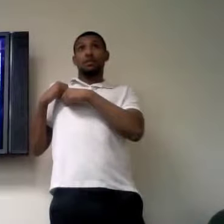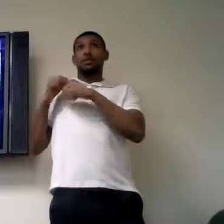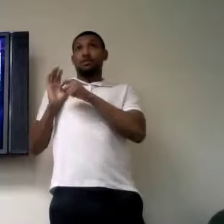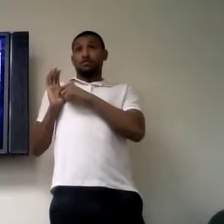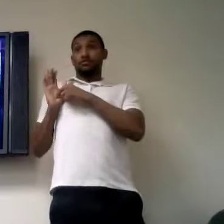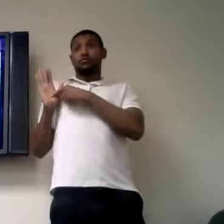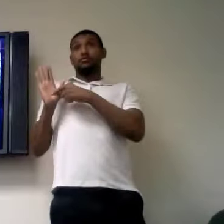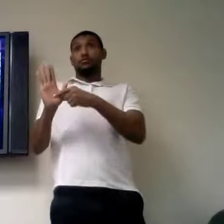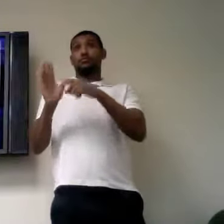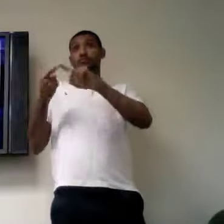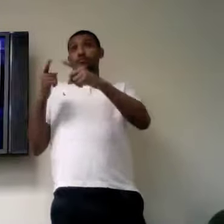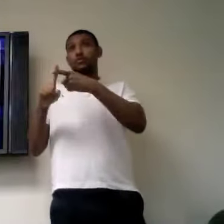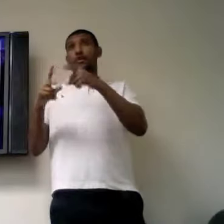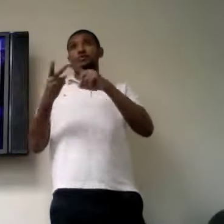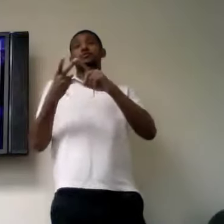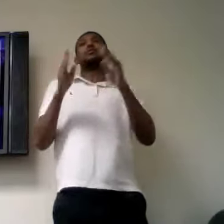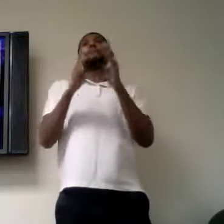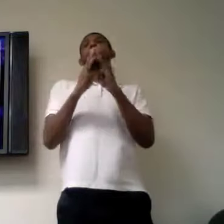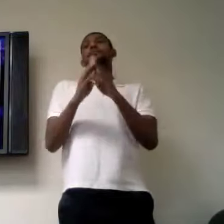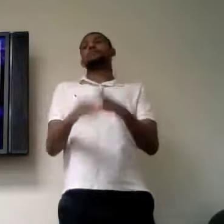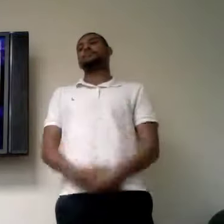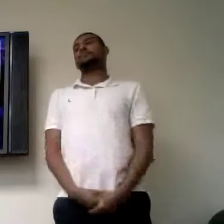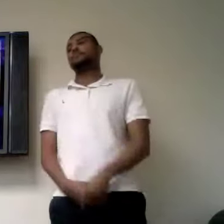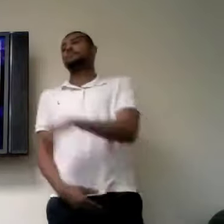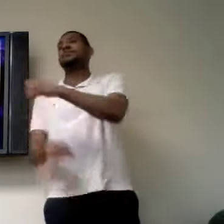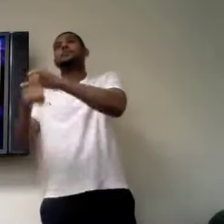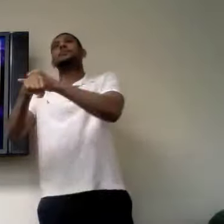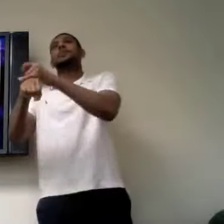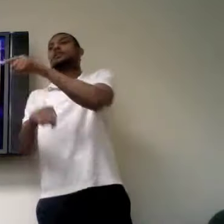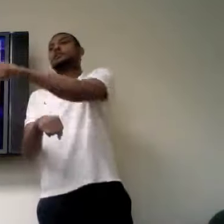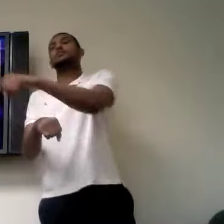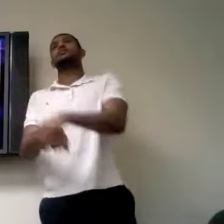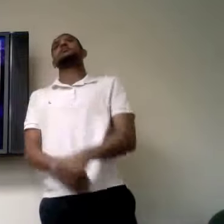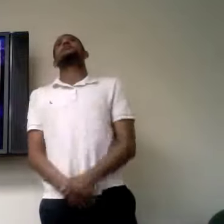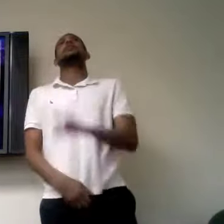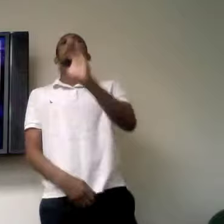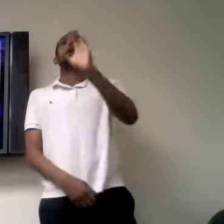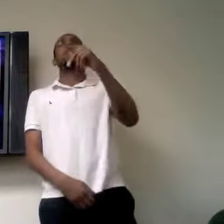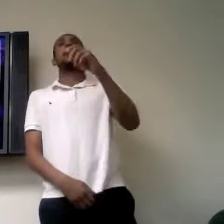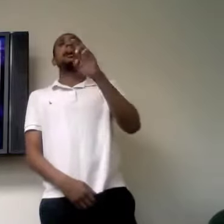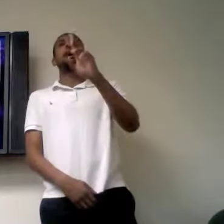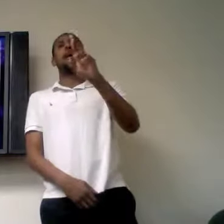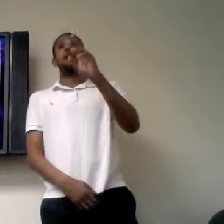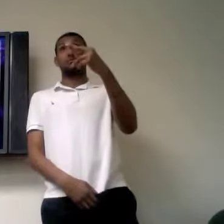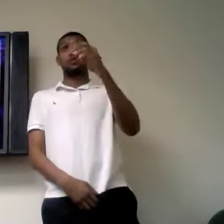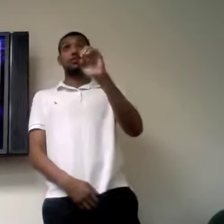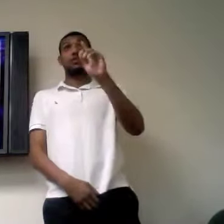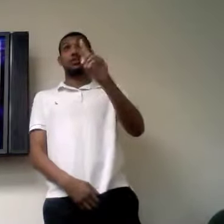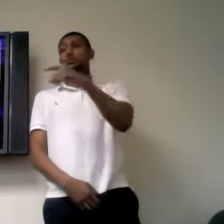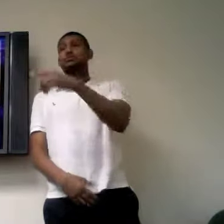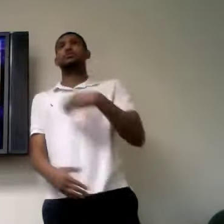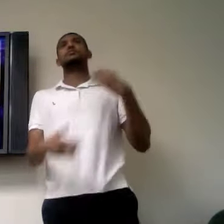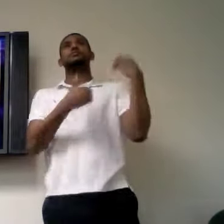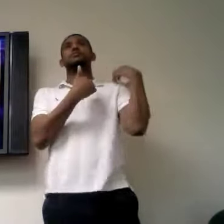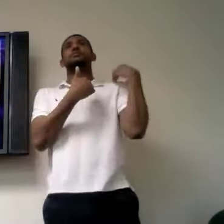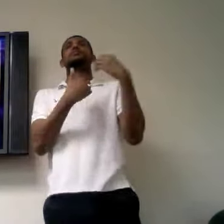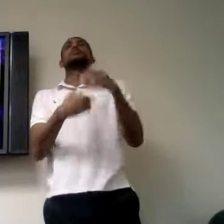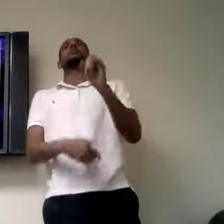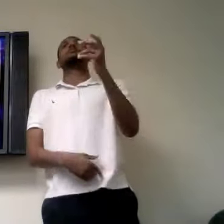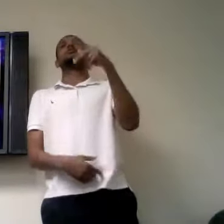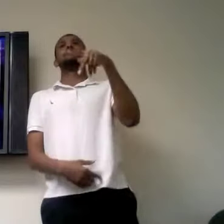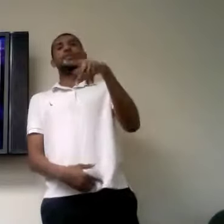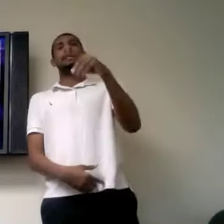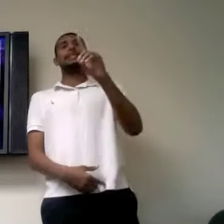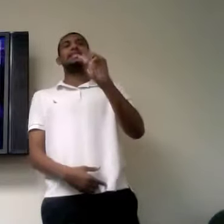friends or at meetings. In Rock Island, the Copperhead clause was championed by J.B. Danforth, the owner and editor of the